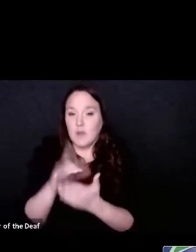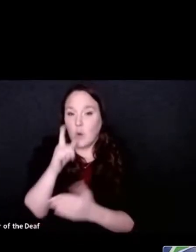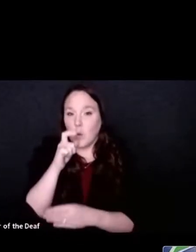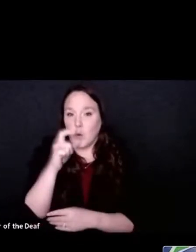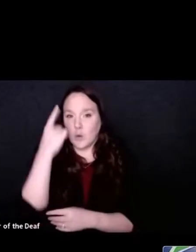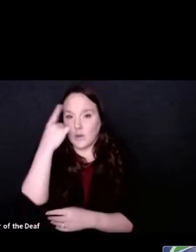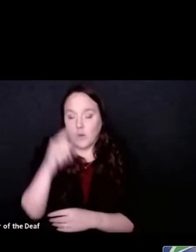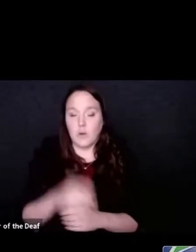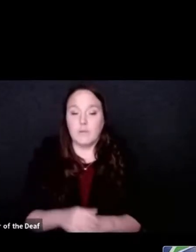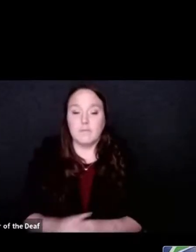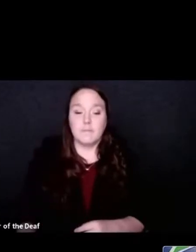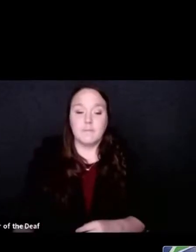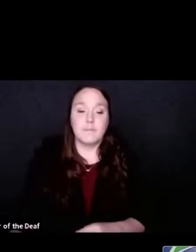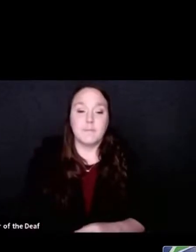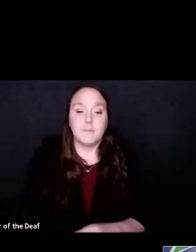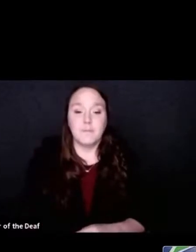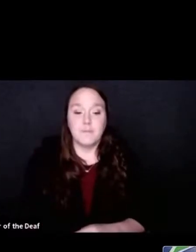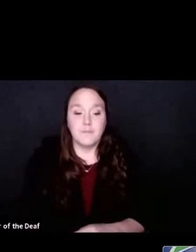those now.